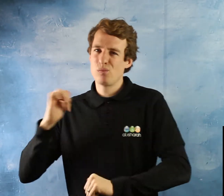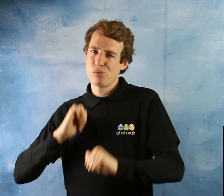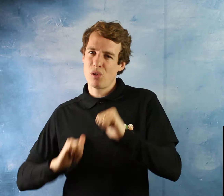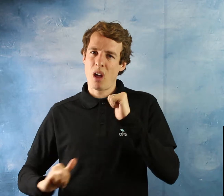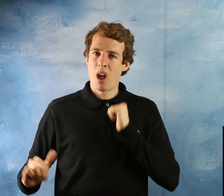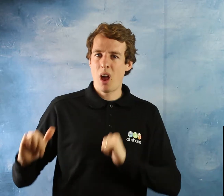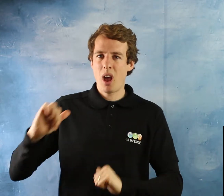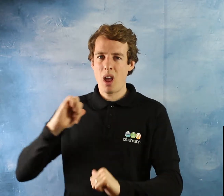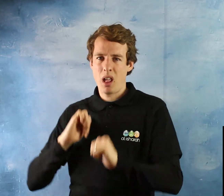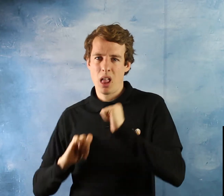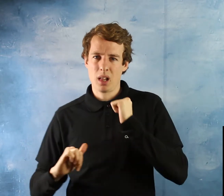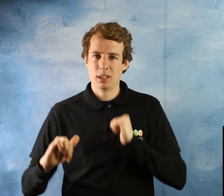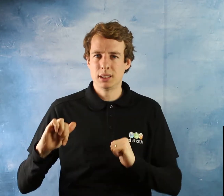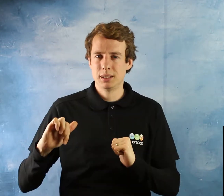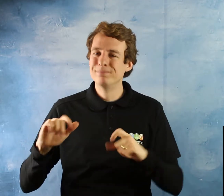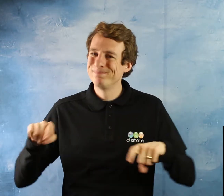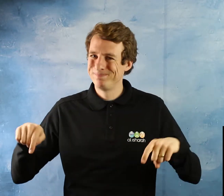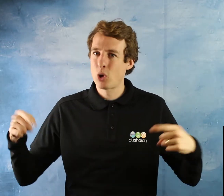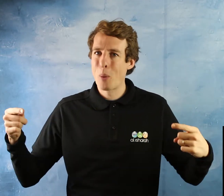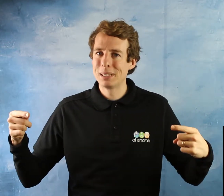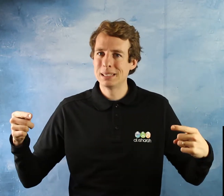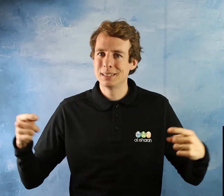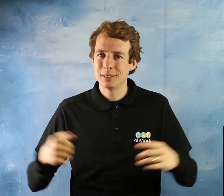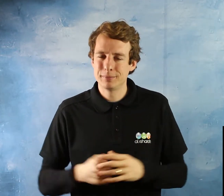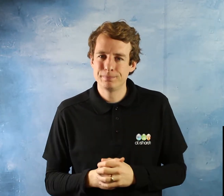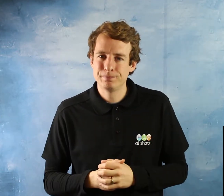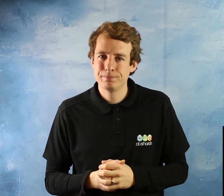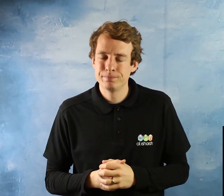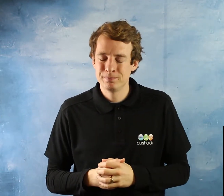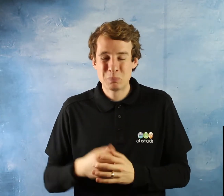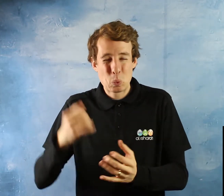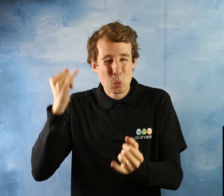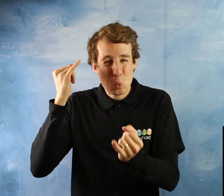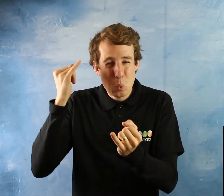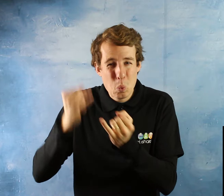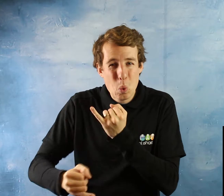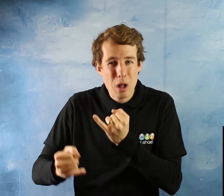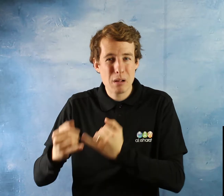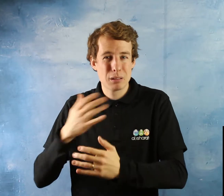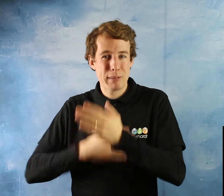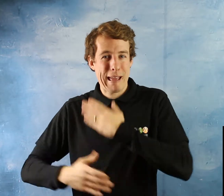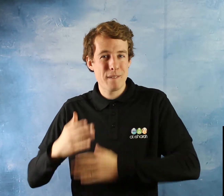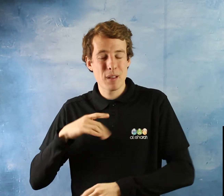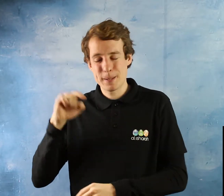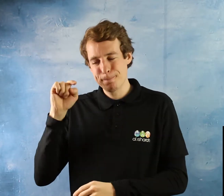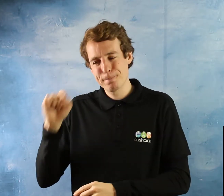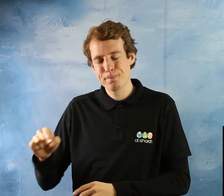oneself. These are opposite. It's very worst kind of behavior and character in one person.